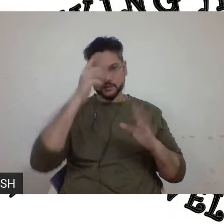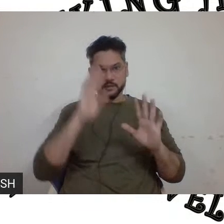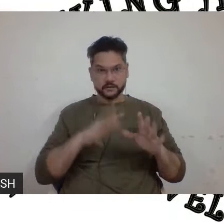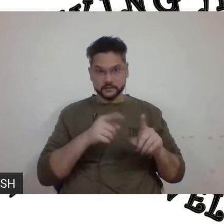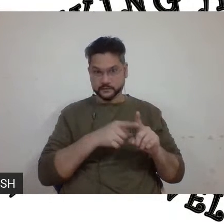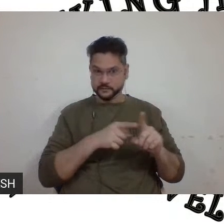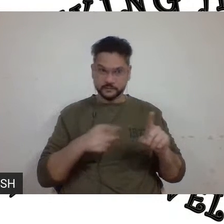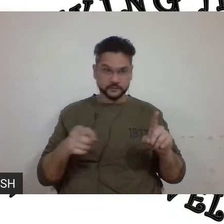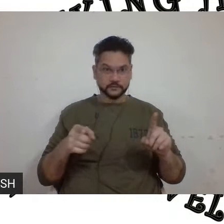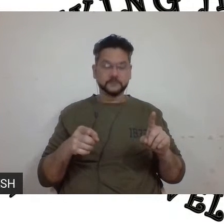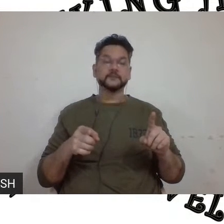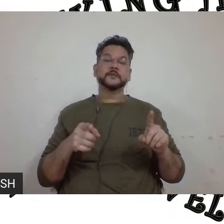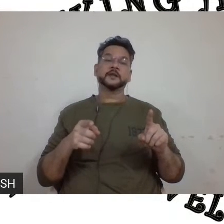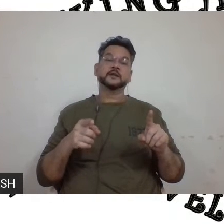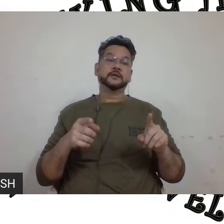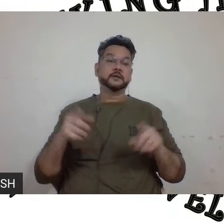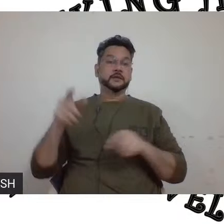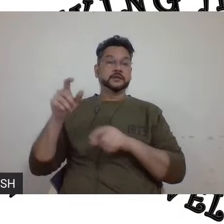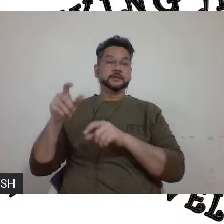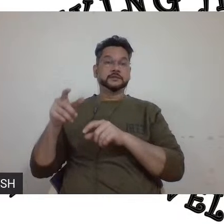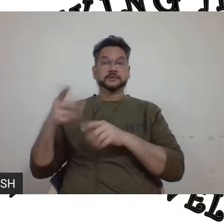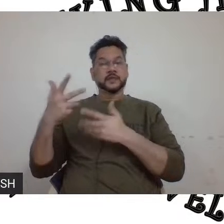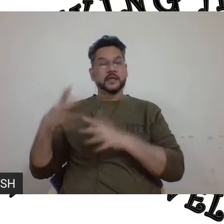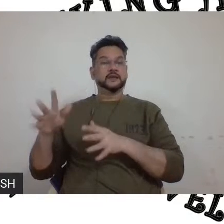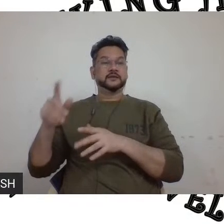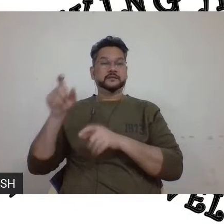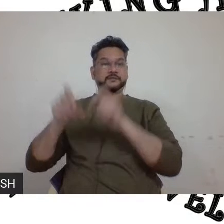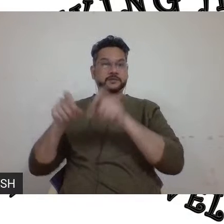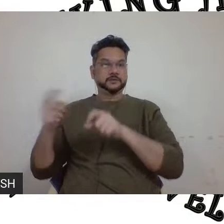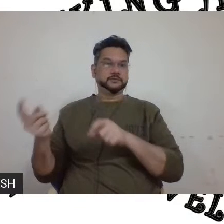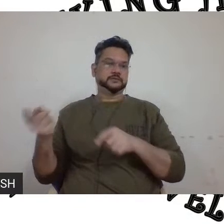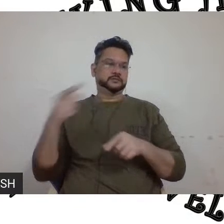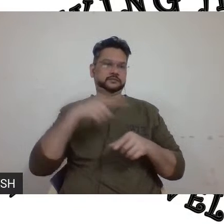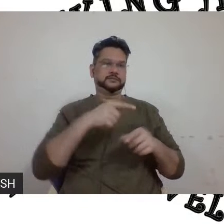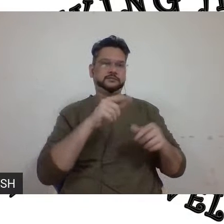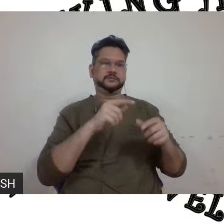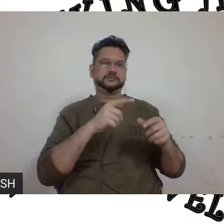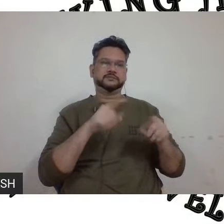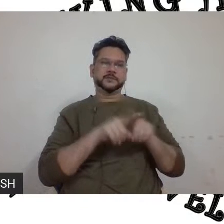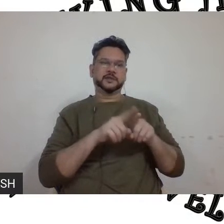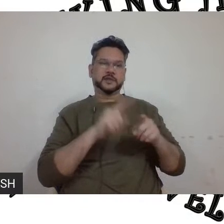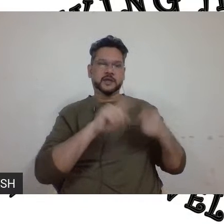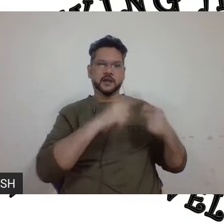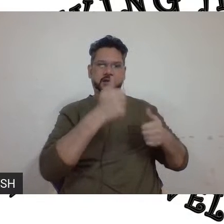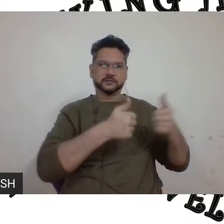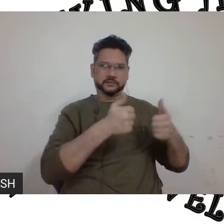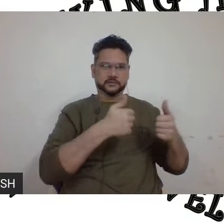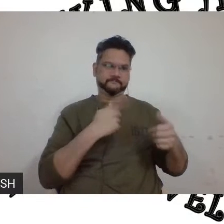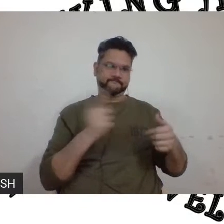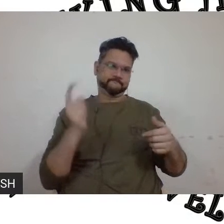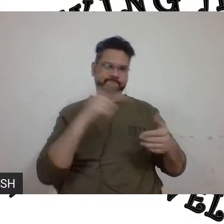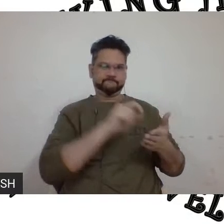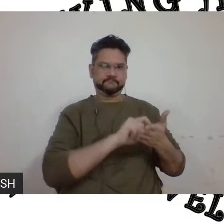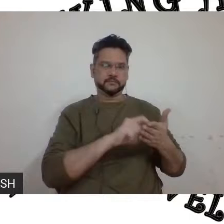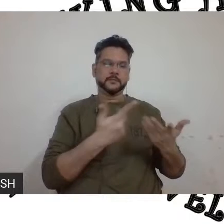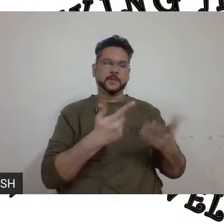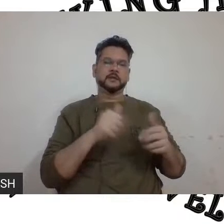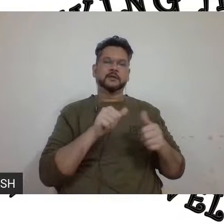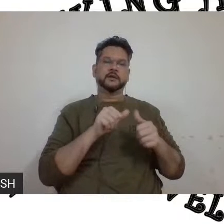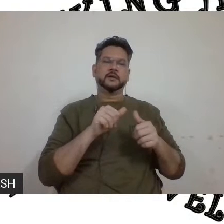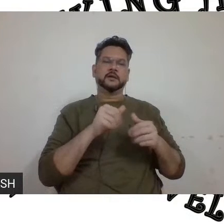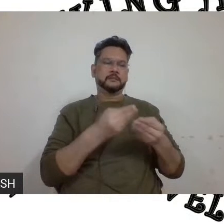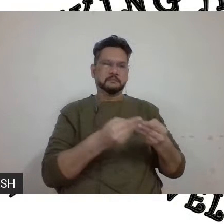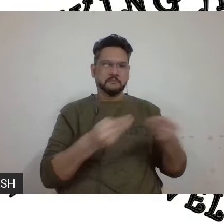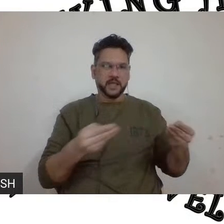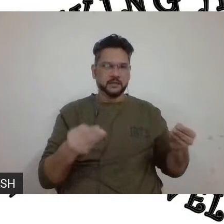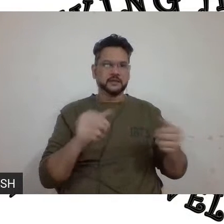understandable. For any competitive exams, you need to have accessible material. Then like for instance, I